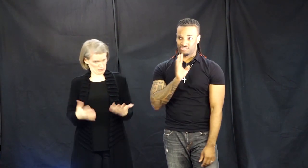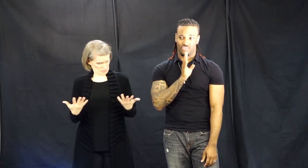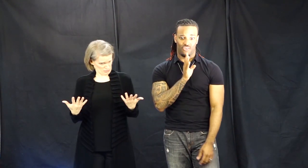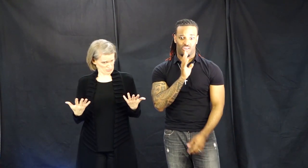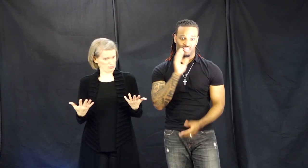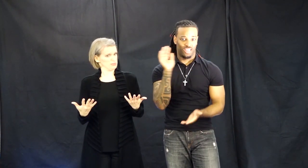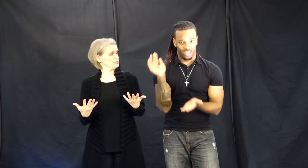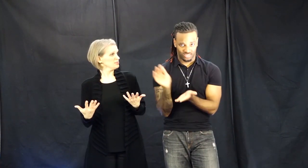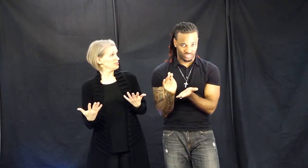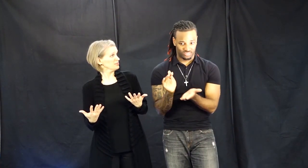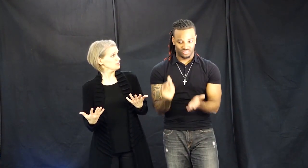Talk less,